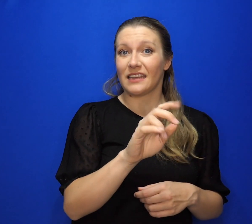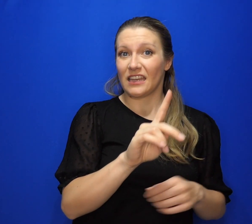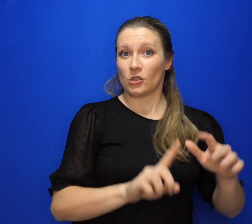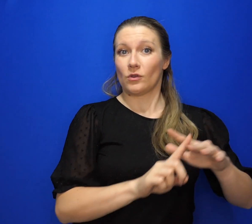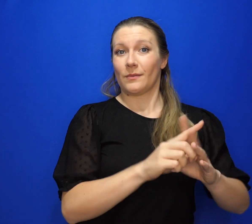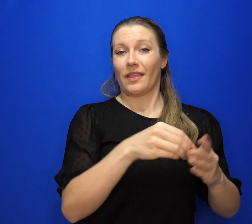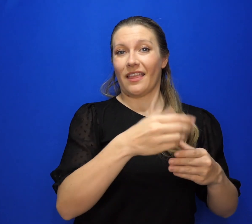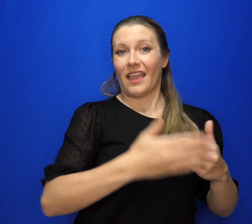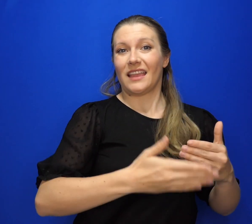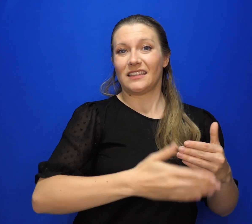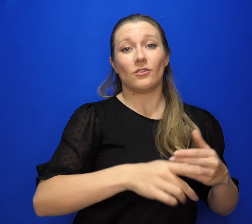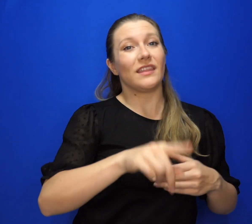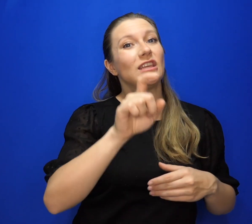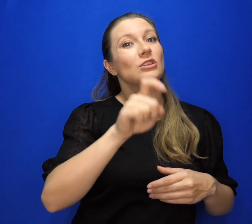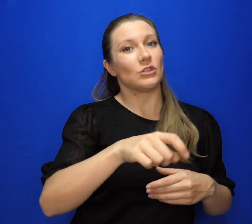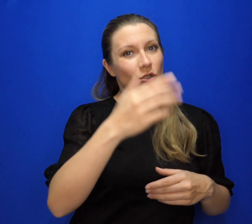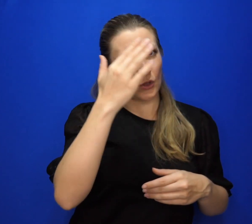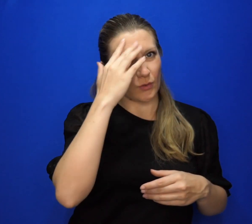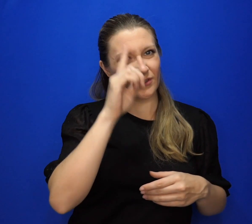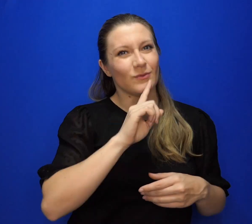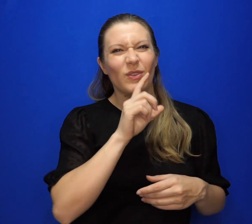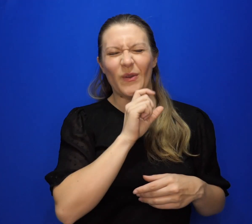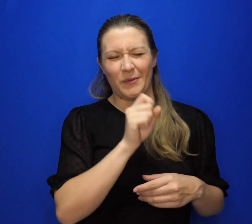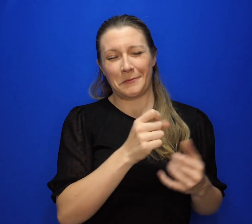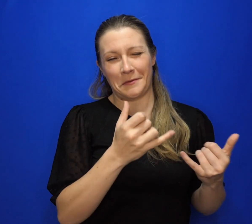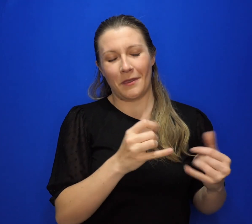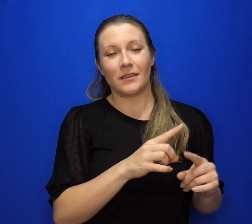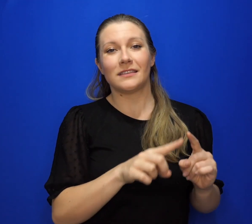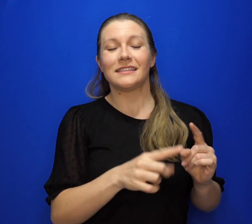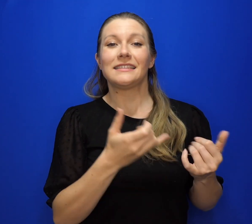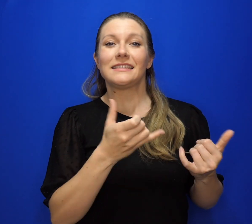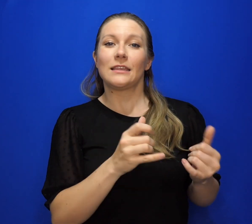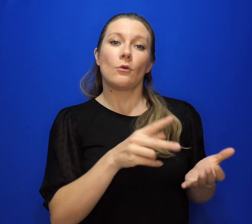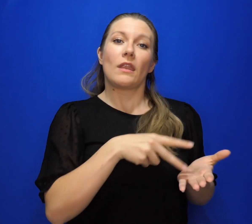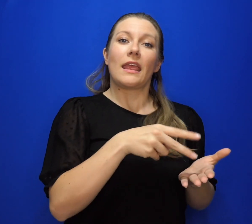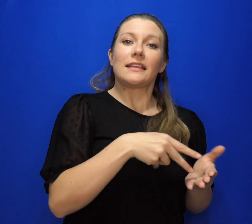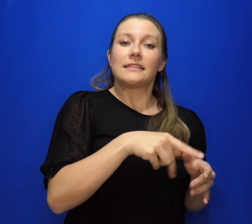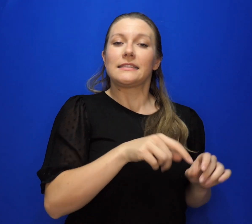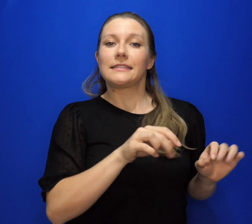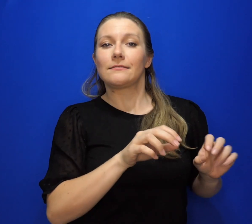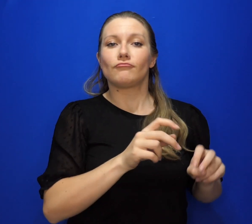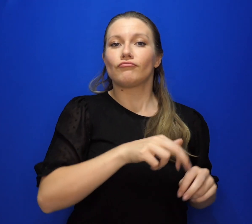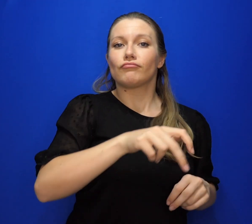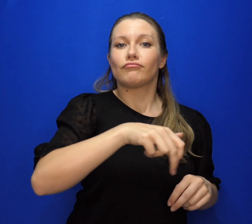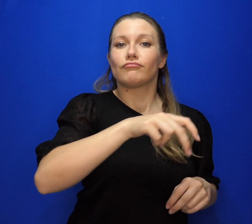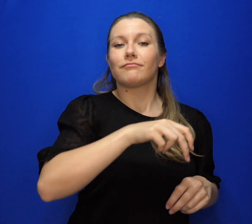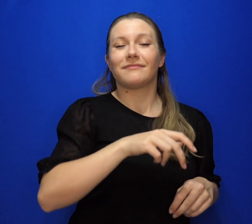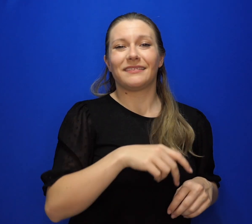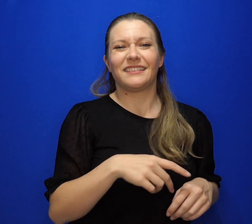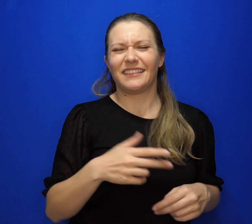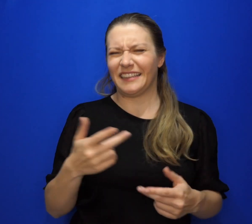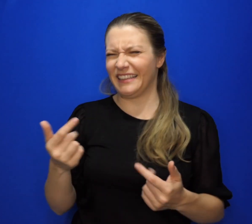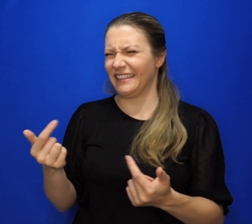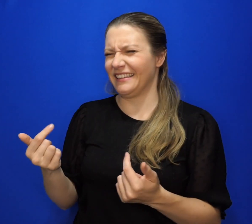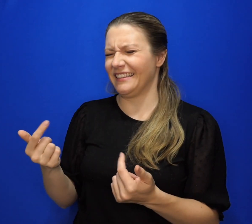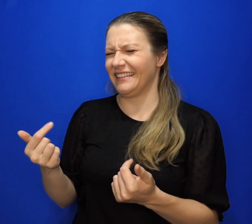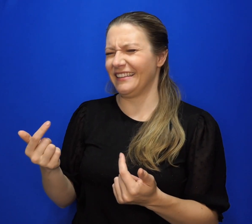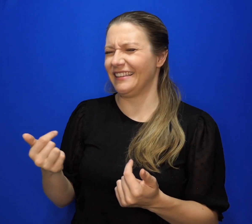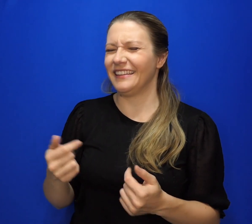he's very old. He still does his little jig dancing and everything. So, yes, I actually kind of looked at my husband and I was like,